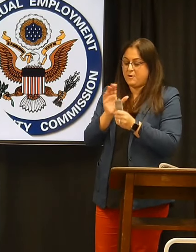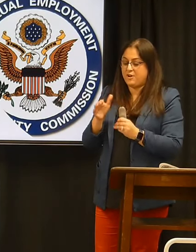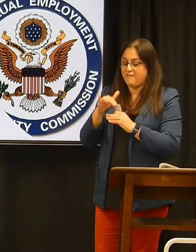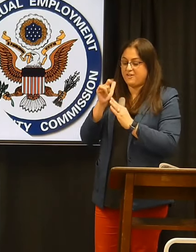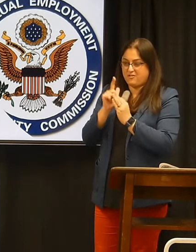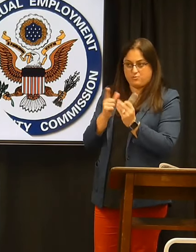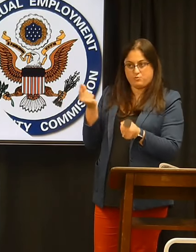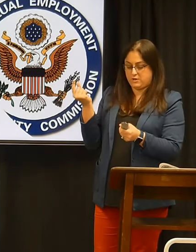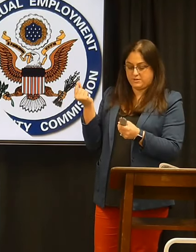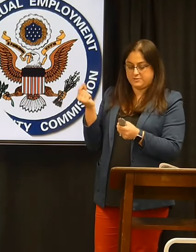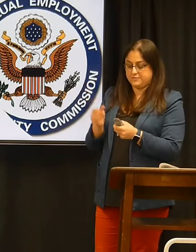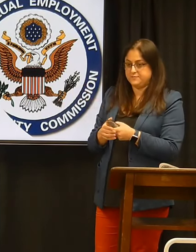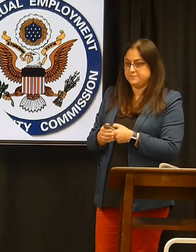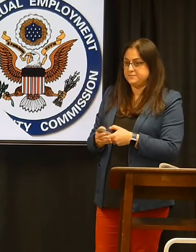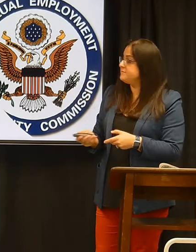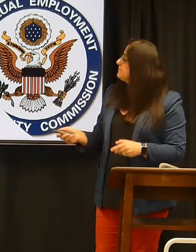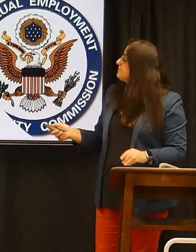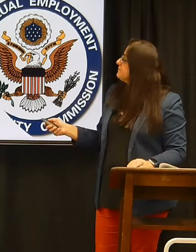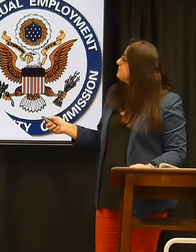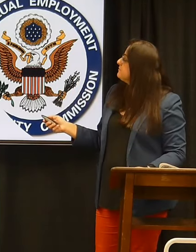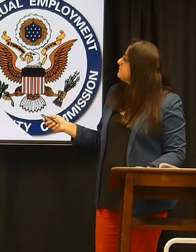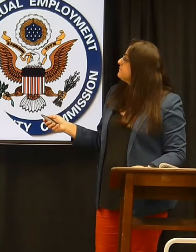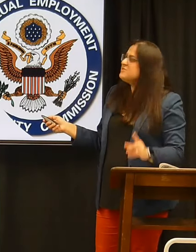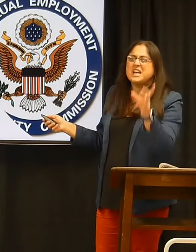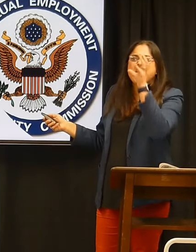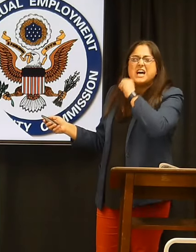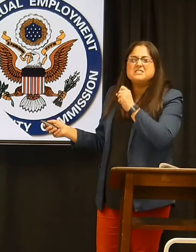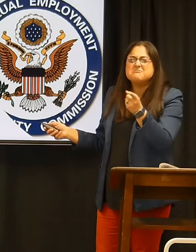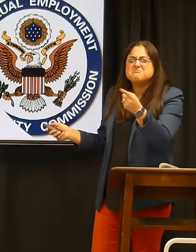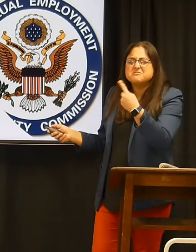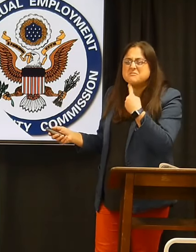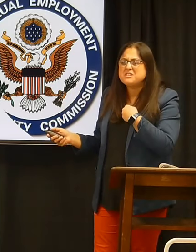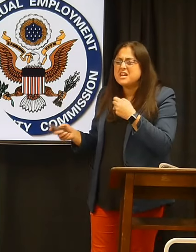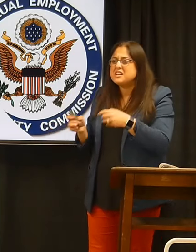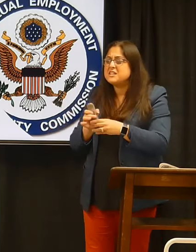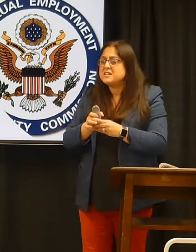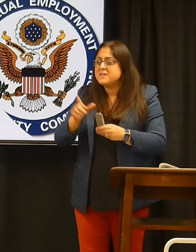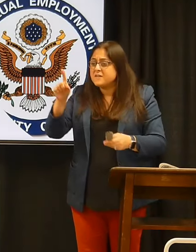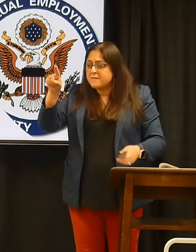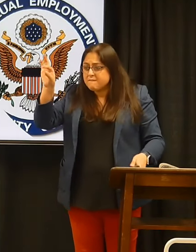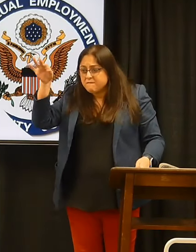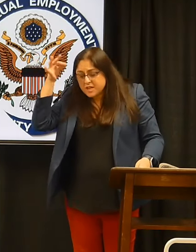So which employers are covered by the law? Do you have a guess, maybe?